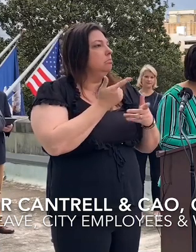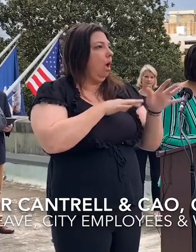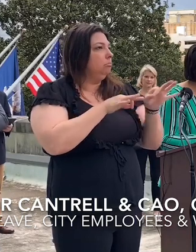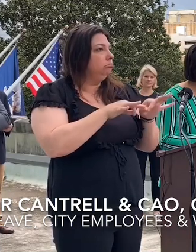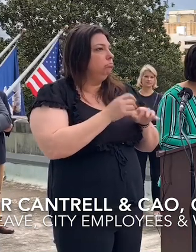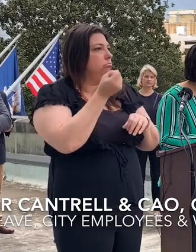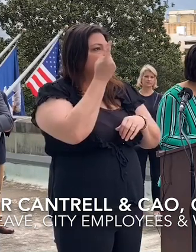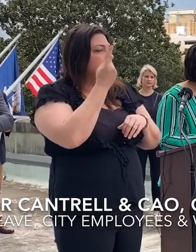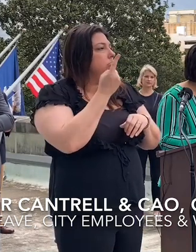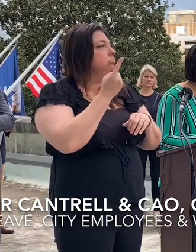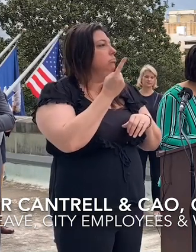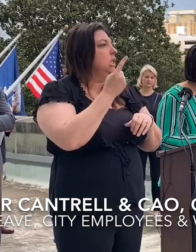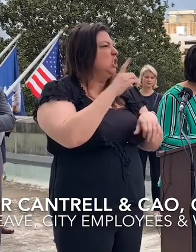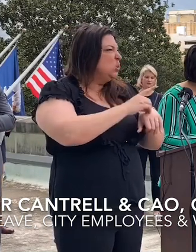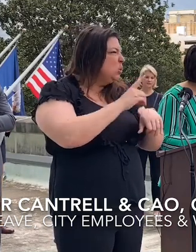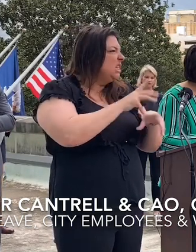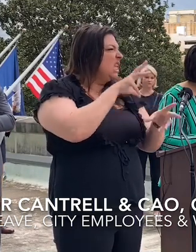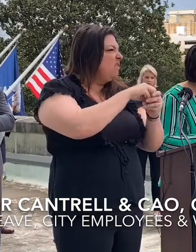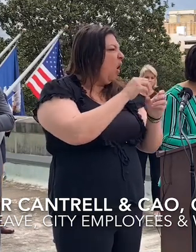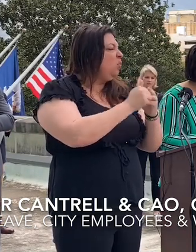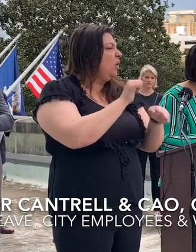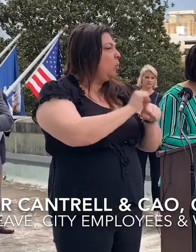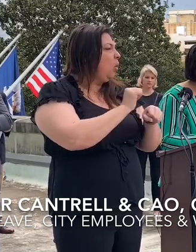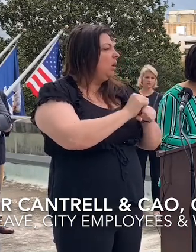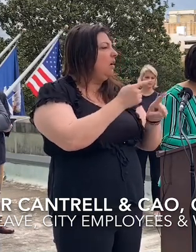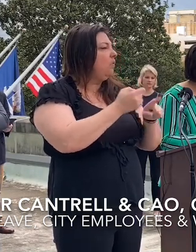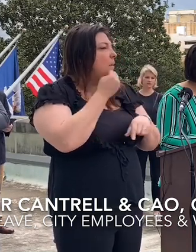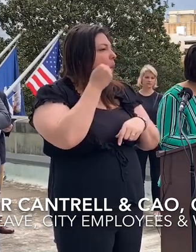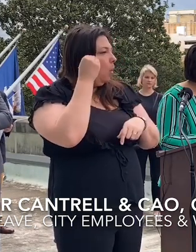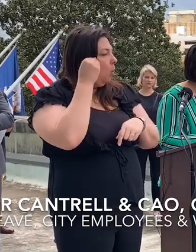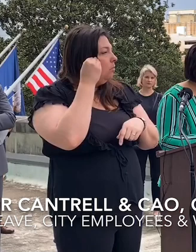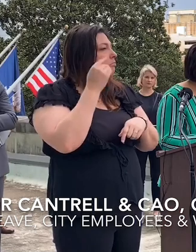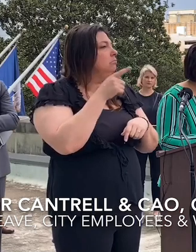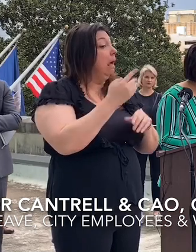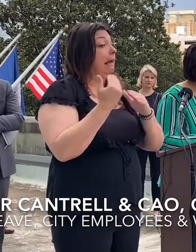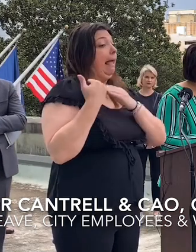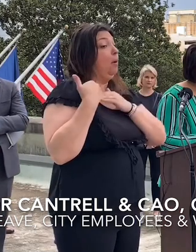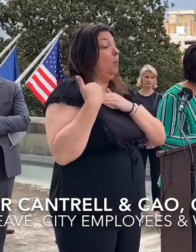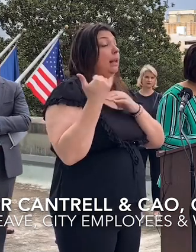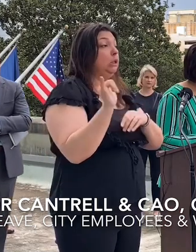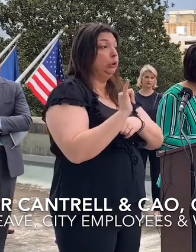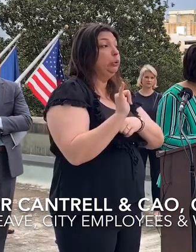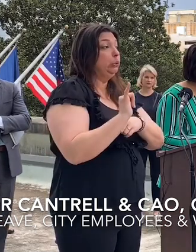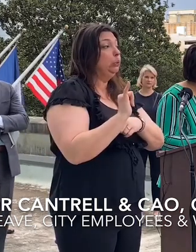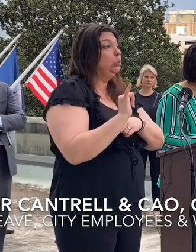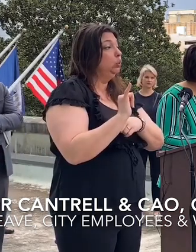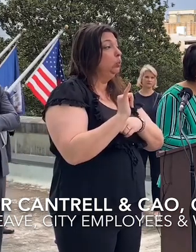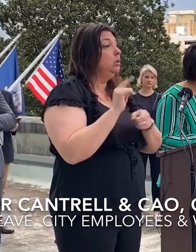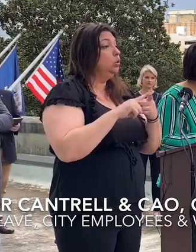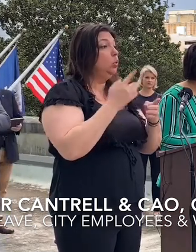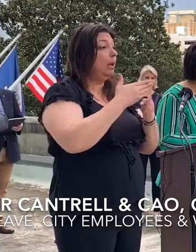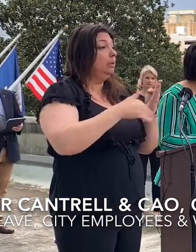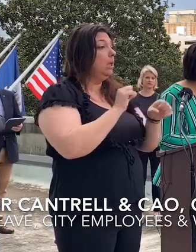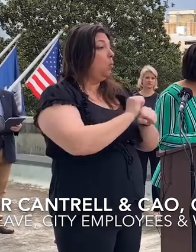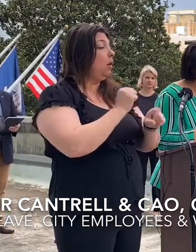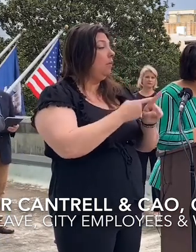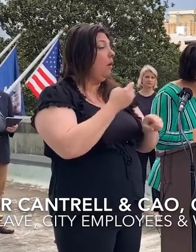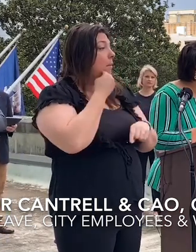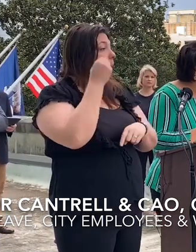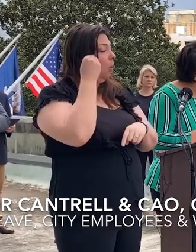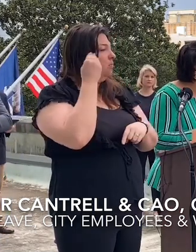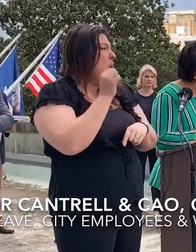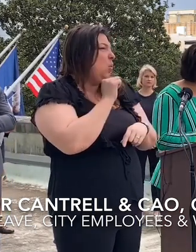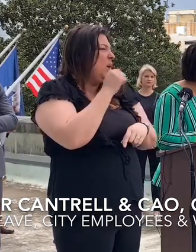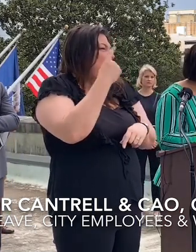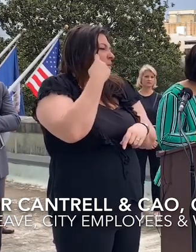articulation of what the duties are and accountability measures that speak to the work that is expected to be completed. And we have no reason to believe